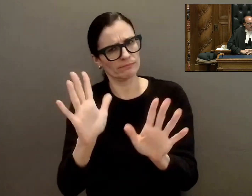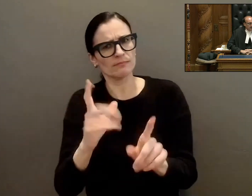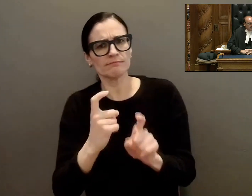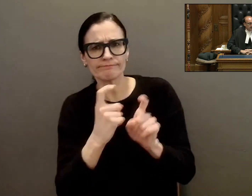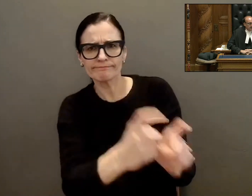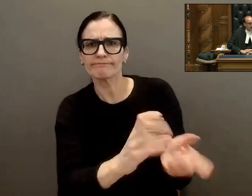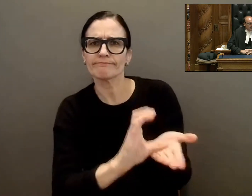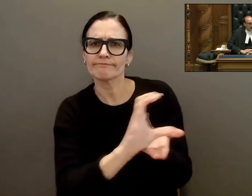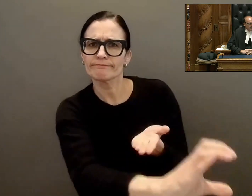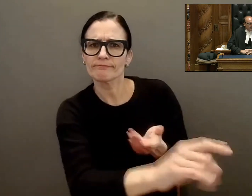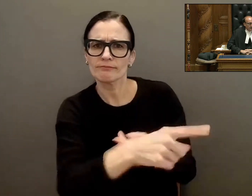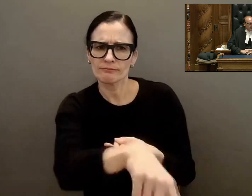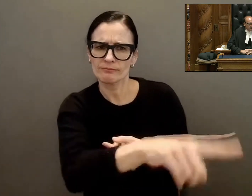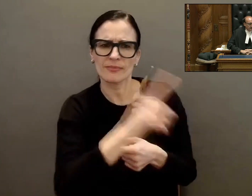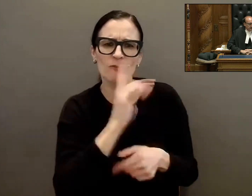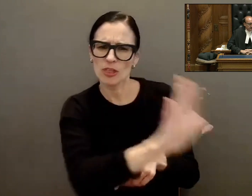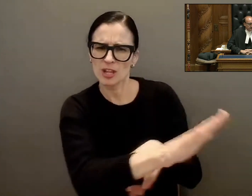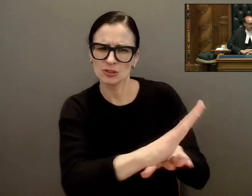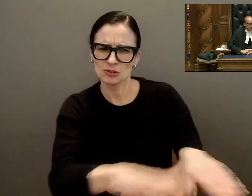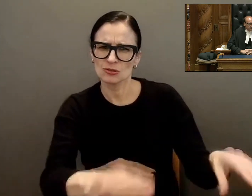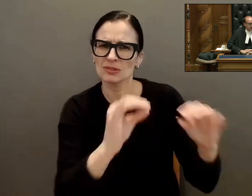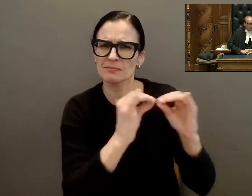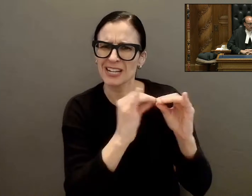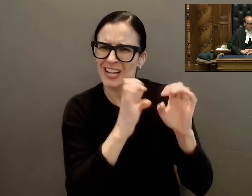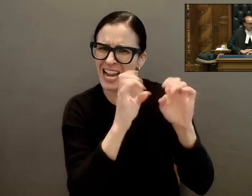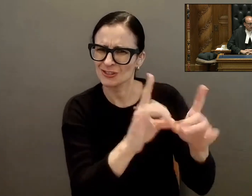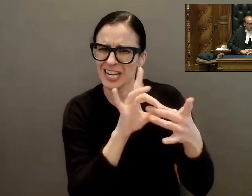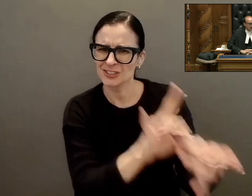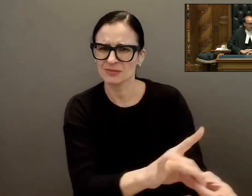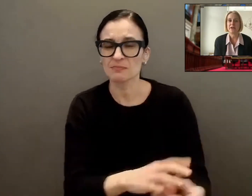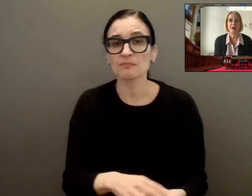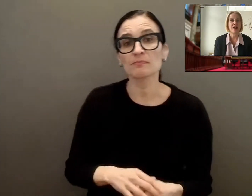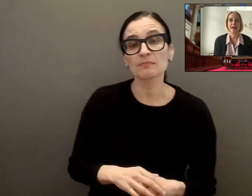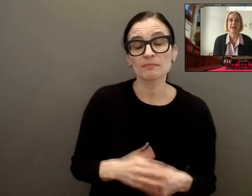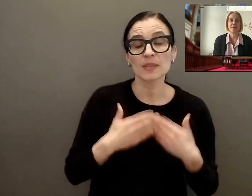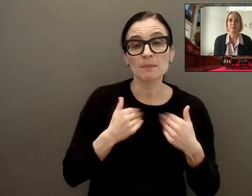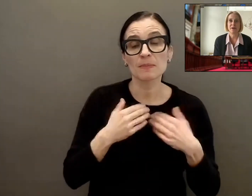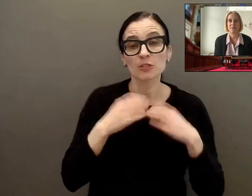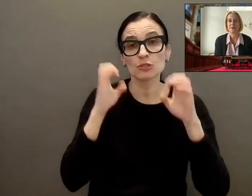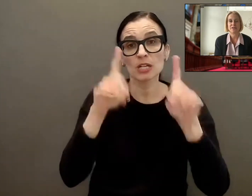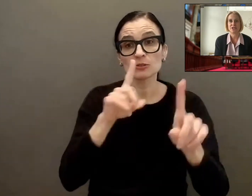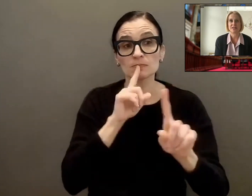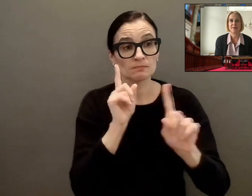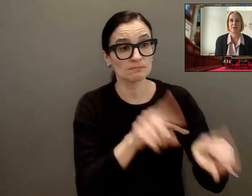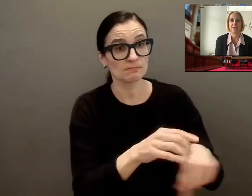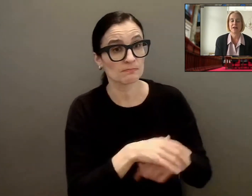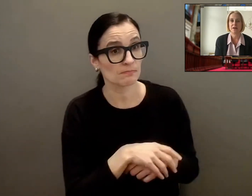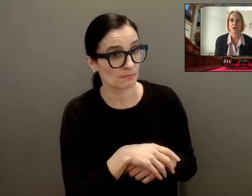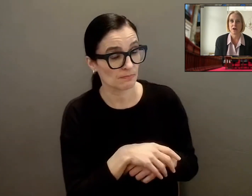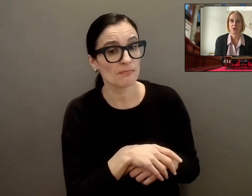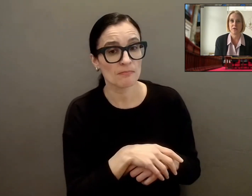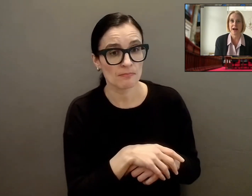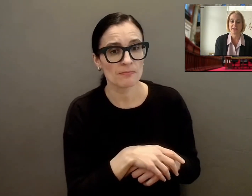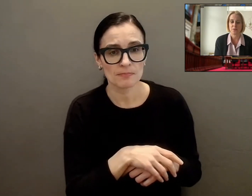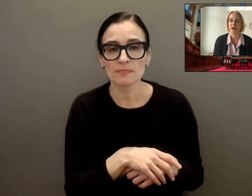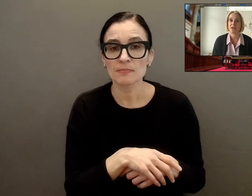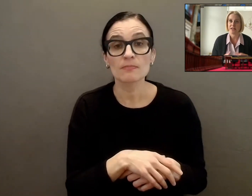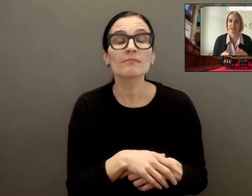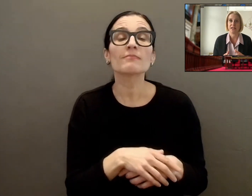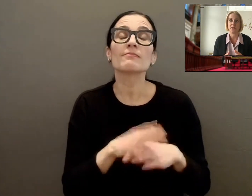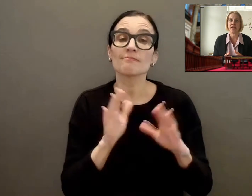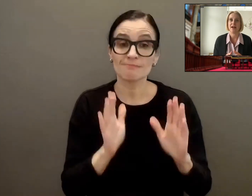Minister of Education. Thank you, Speaker. And again, the member is just simply not correct.